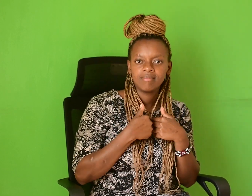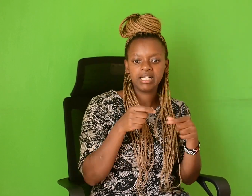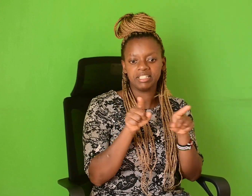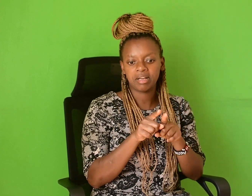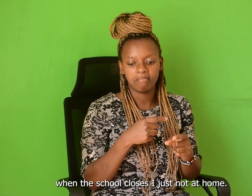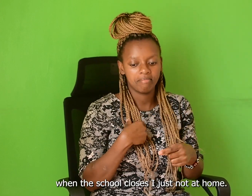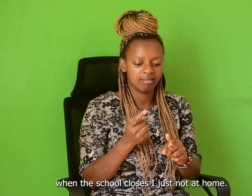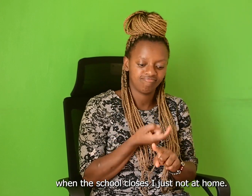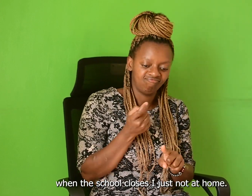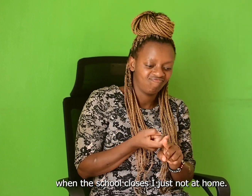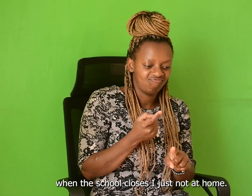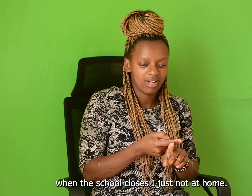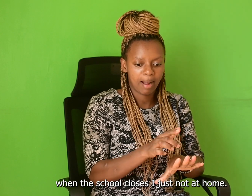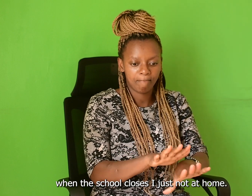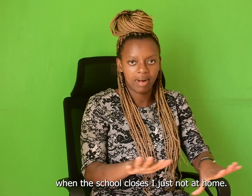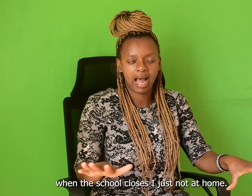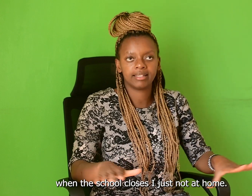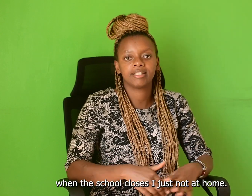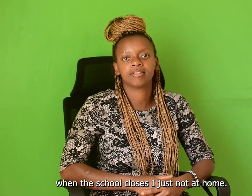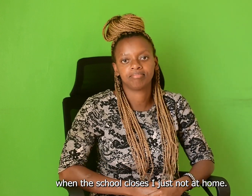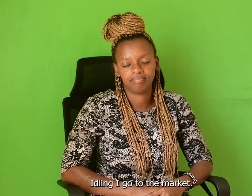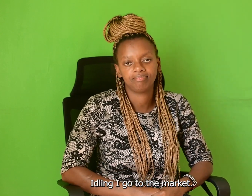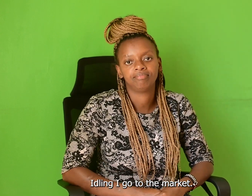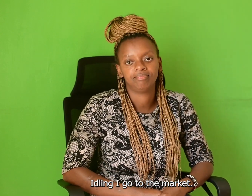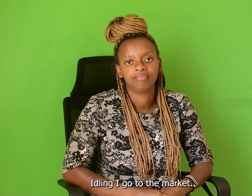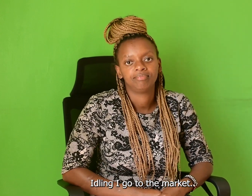Okay, so when the school closes, I'm just not at home idling.